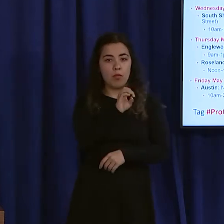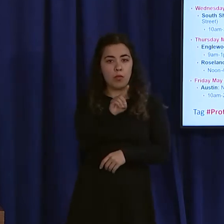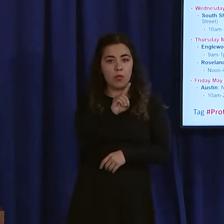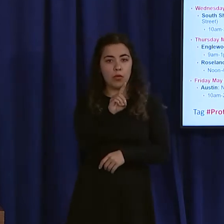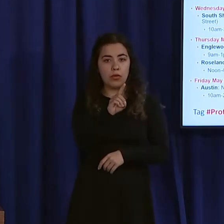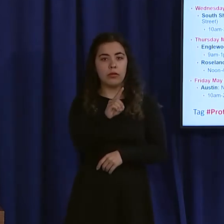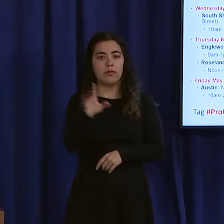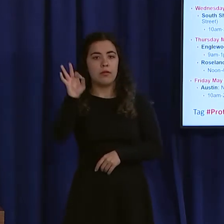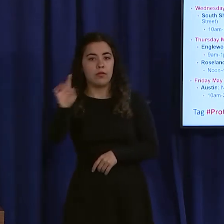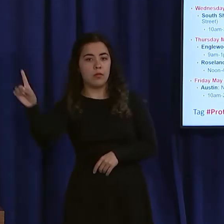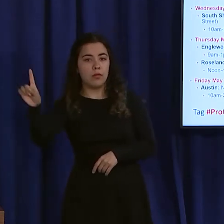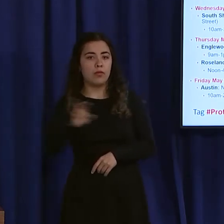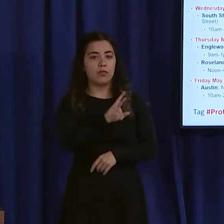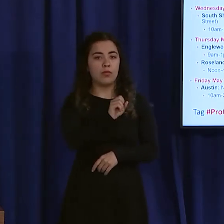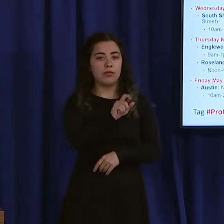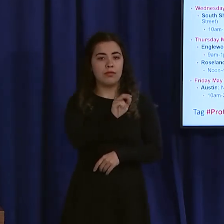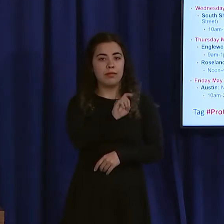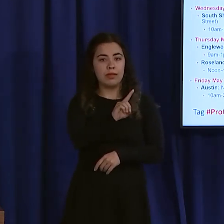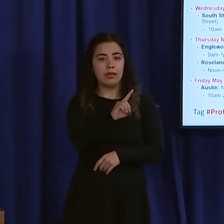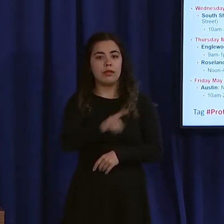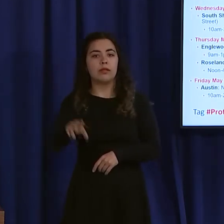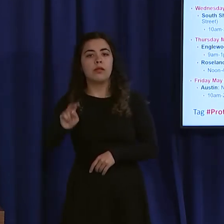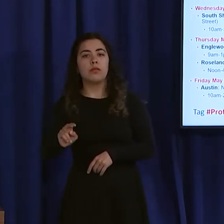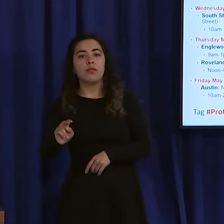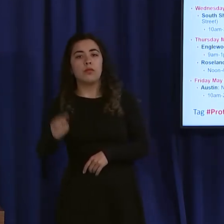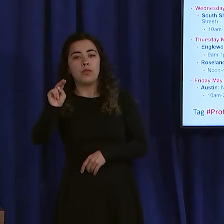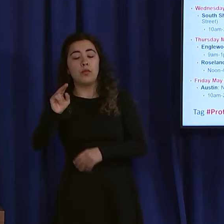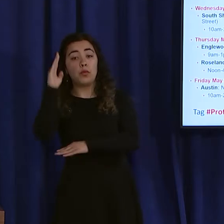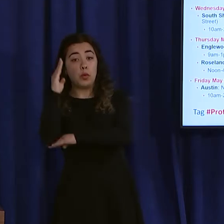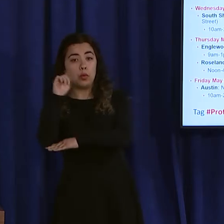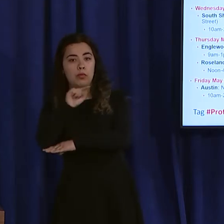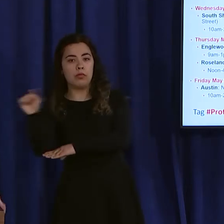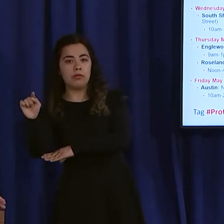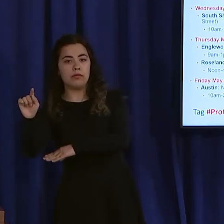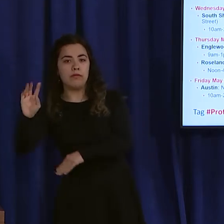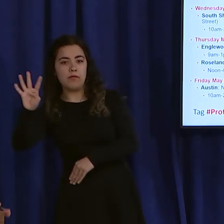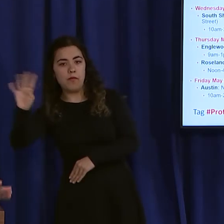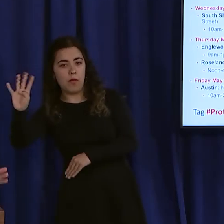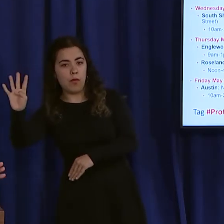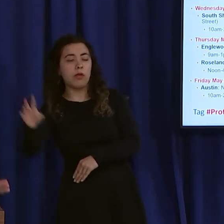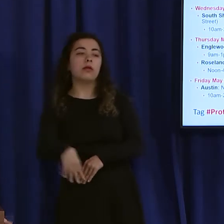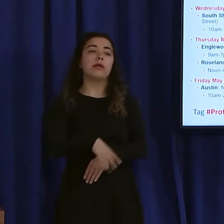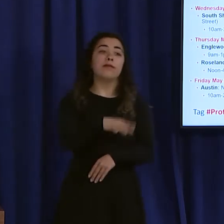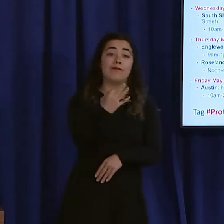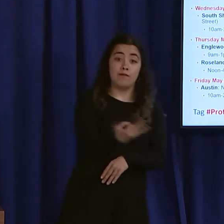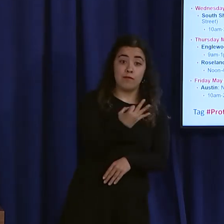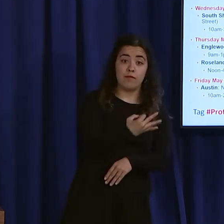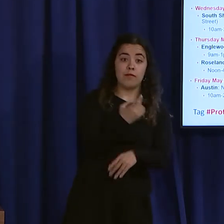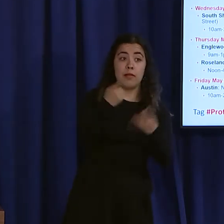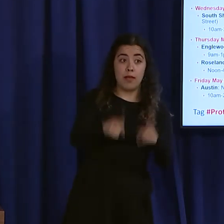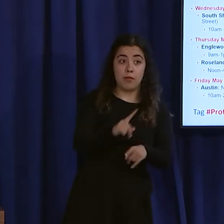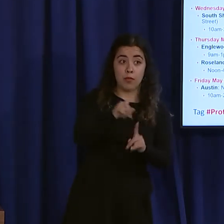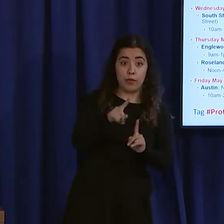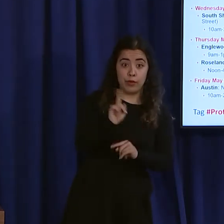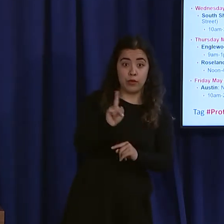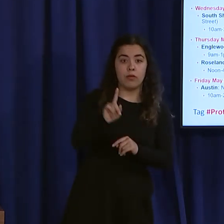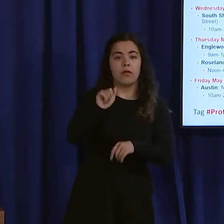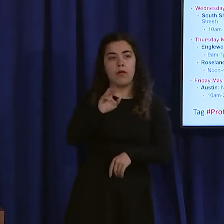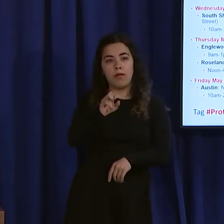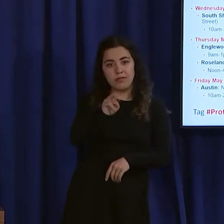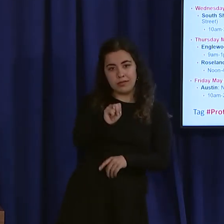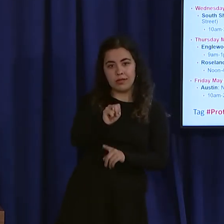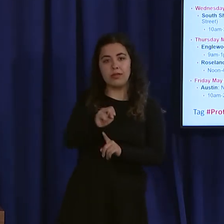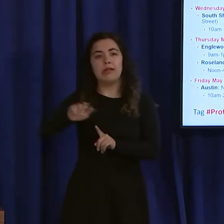noon to 4. And then Friday, we'll be in Austin at the North Austin Library, 10 to 2. Please get on social media and tag